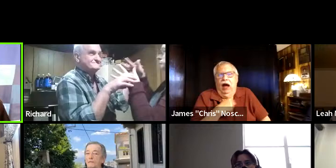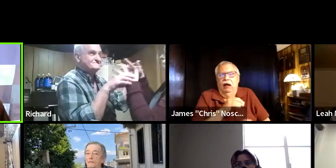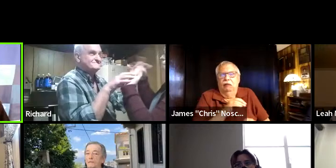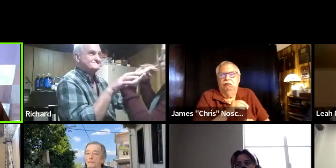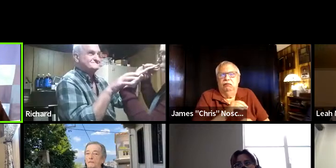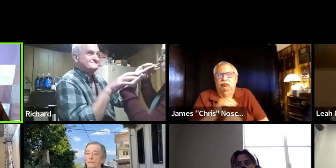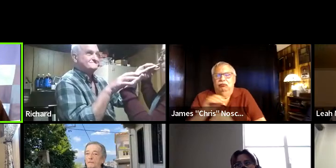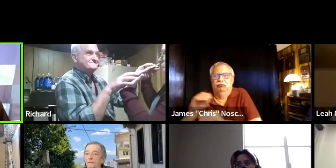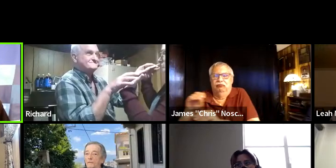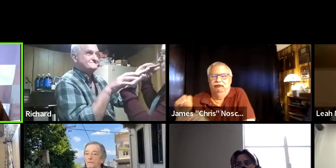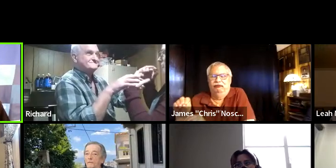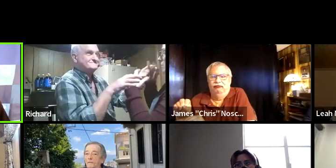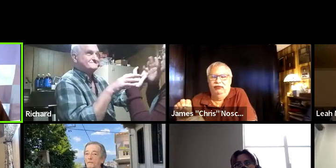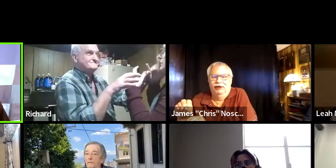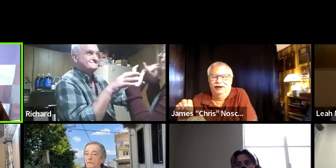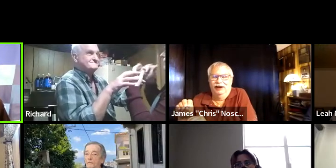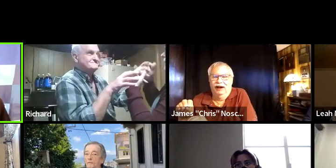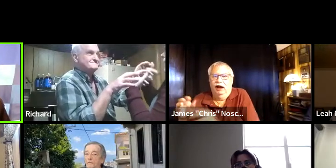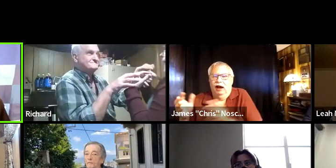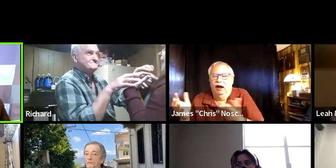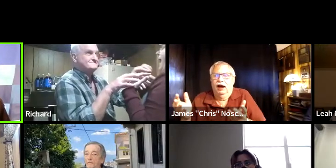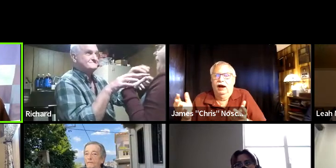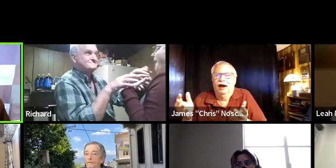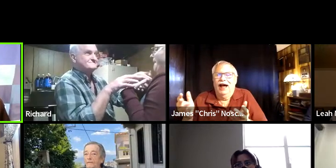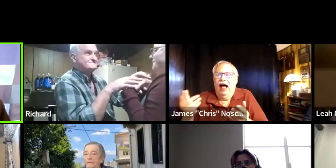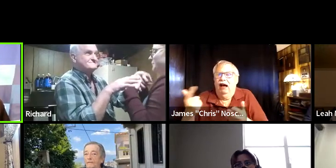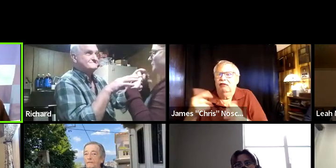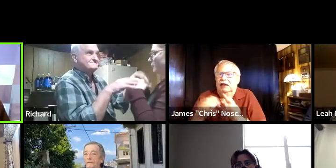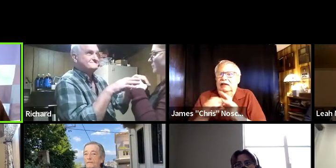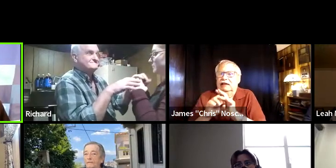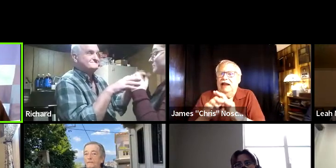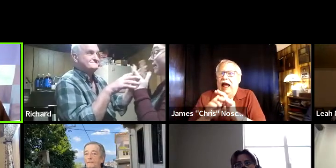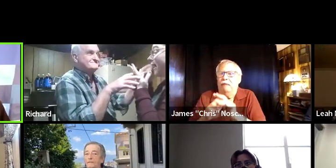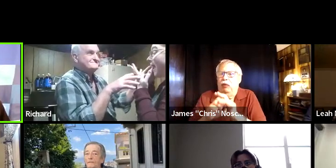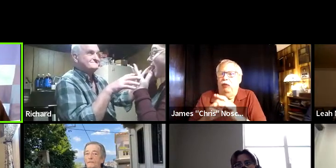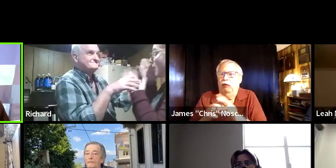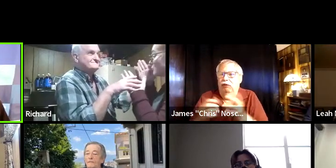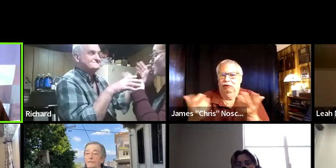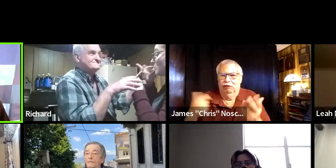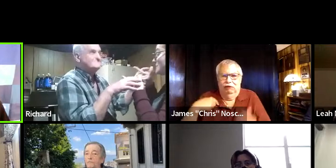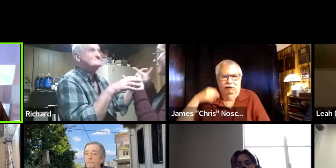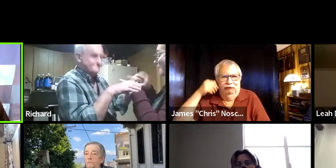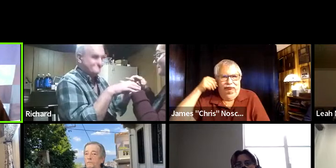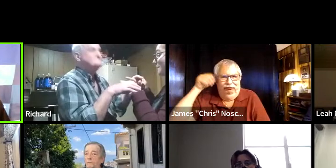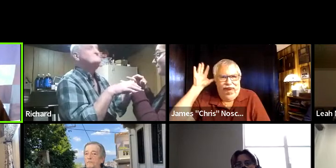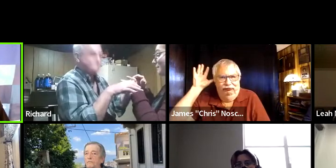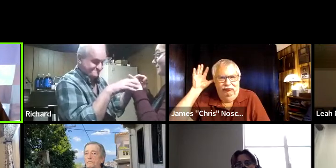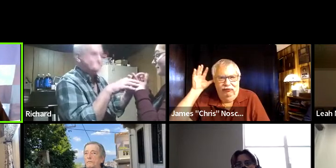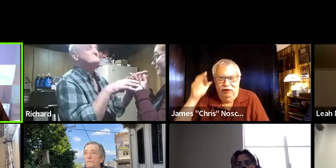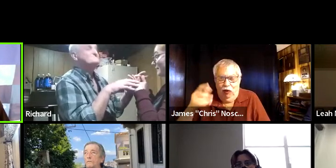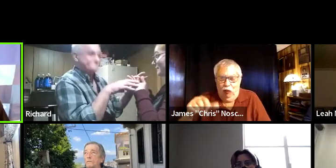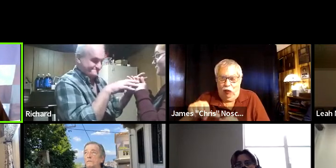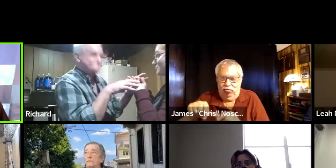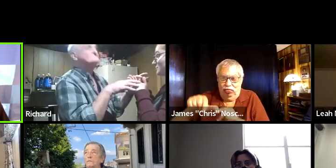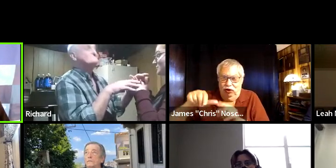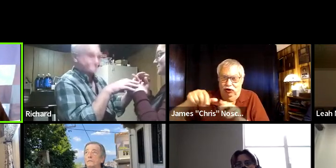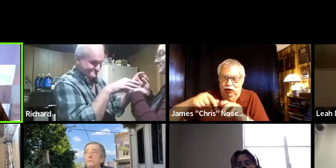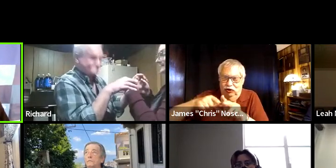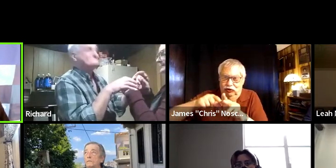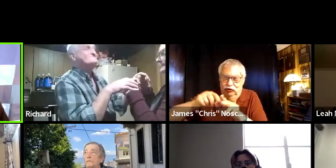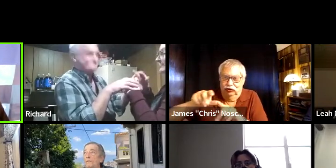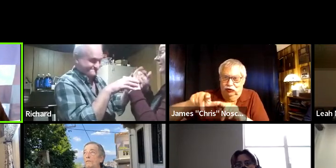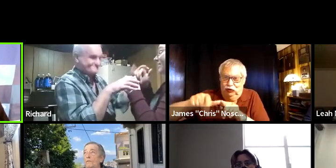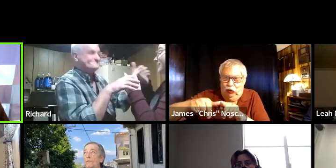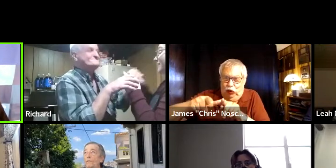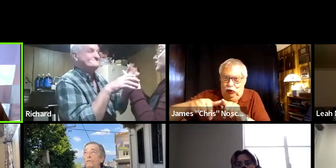like, oh, and then I look behind me and I say, well, there was a golf cart behind me. And then I can move to the side. That's just one example. I'm